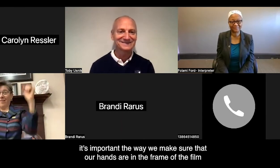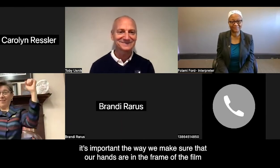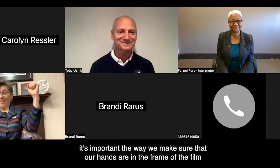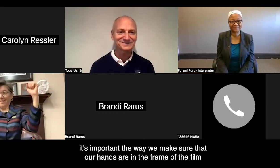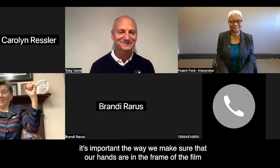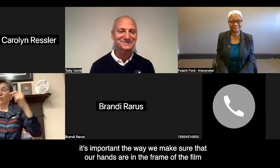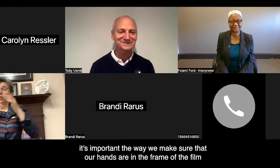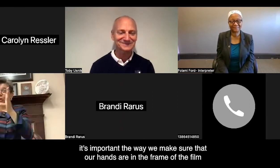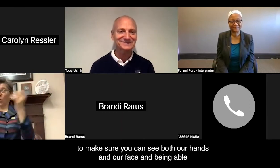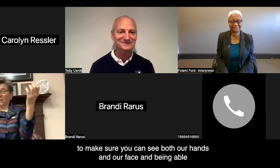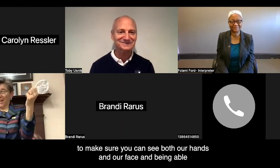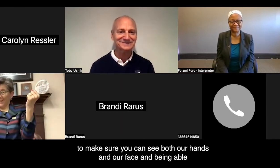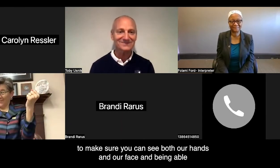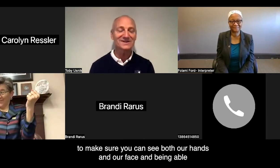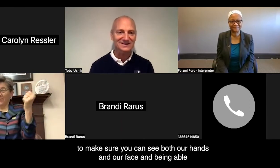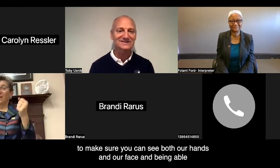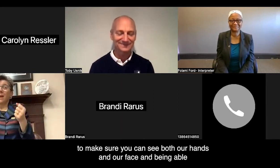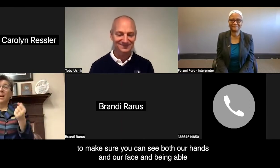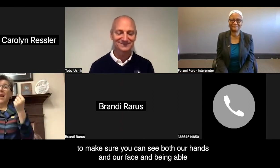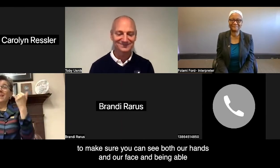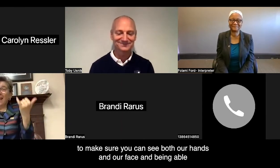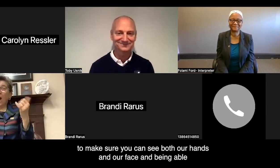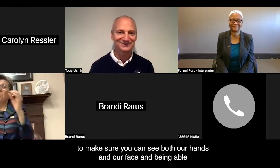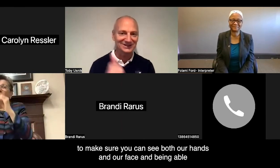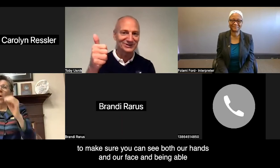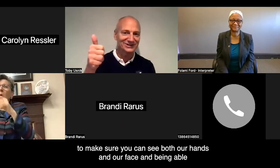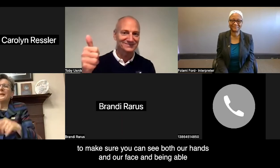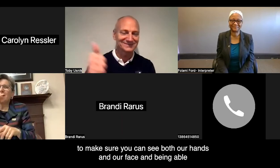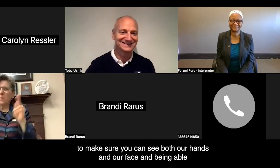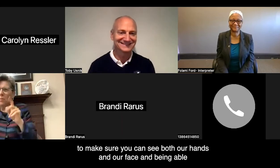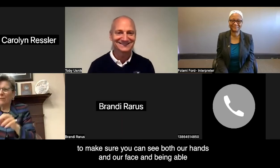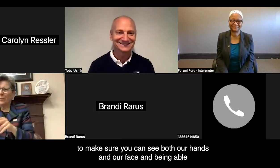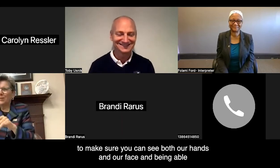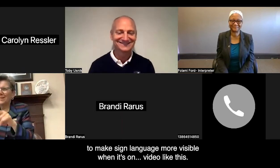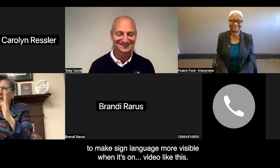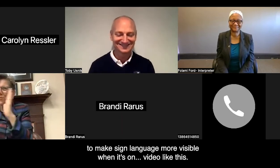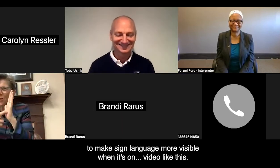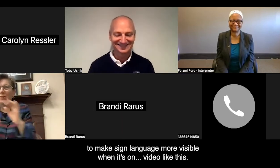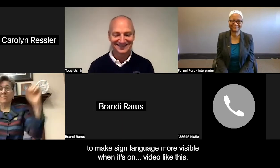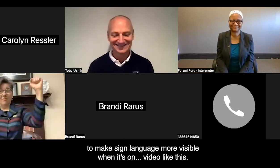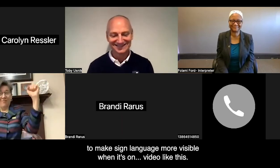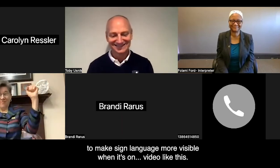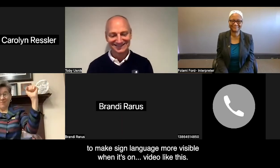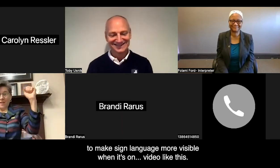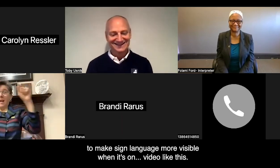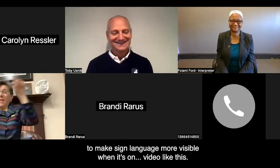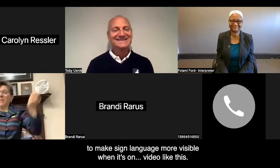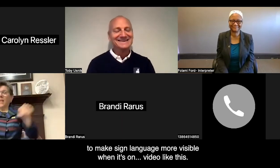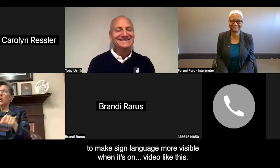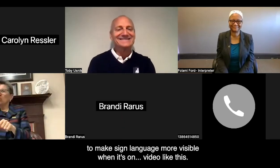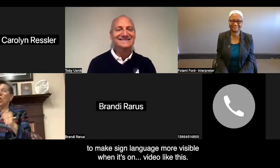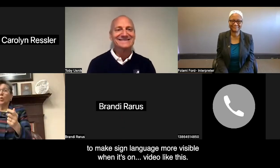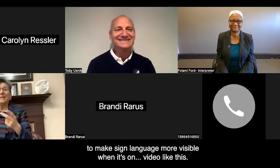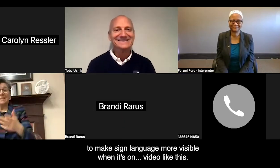to make sure you can see both our hands and our face and being able to make sign language more visible when it's on the video like this.